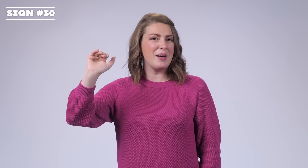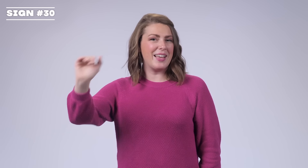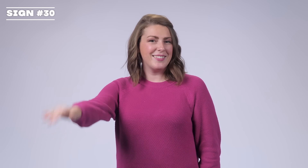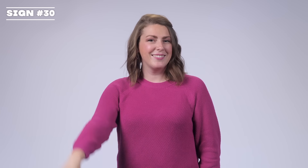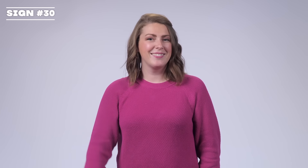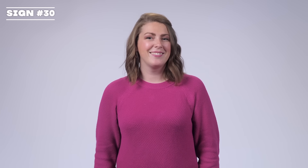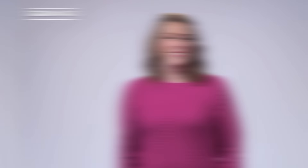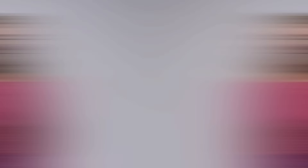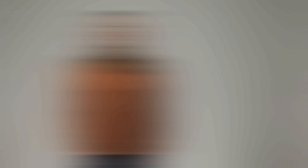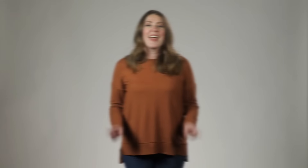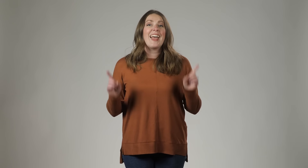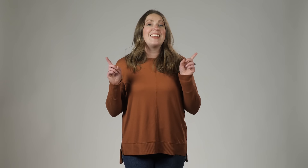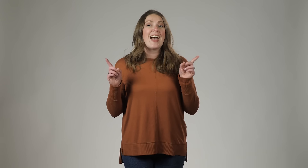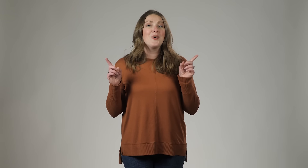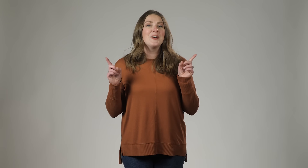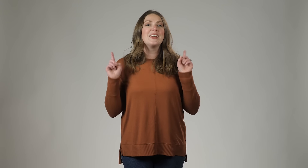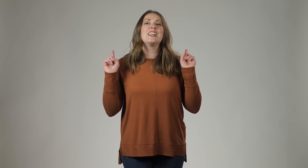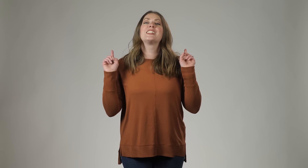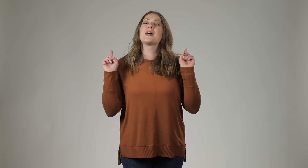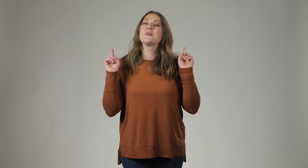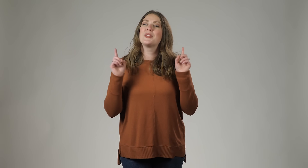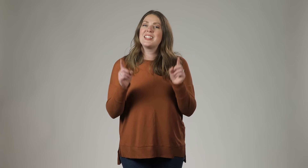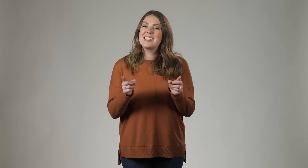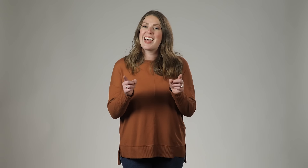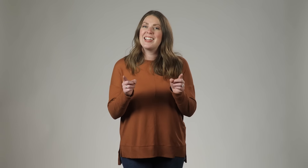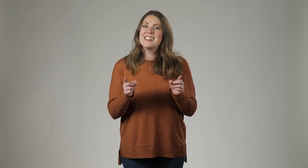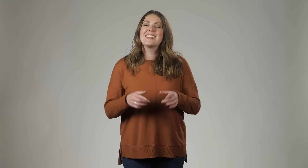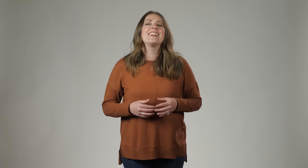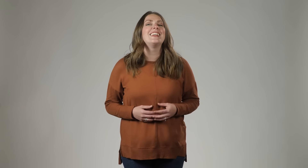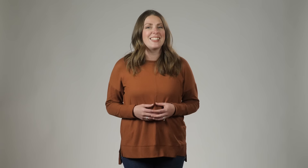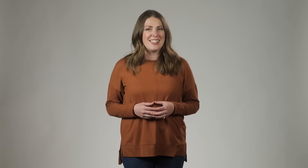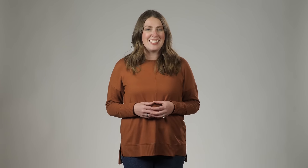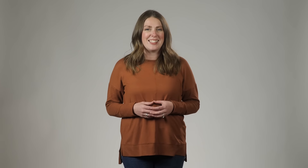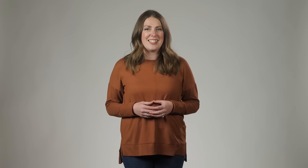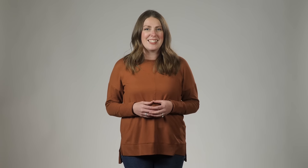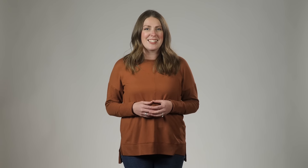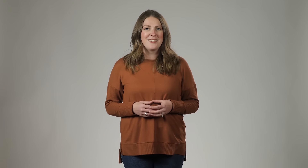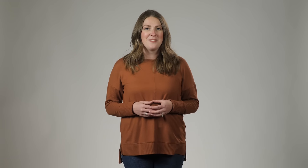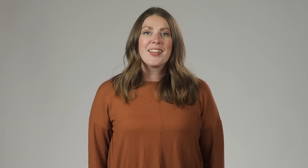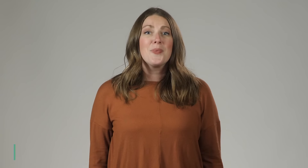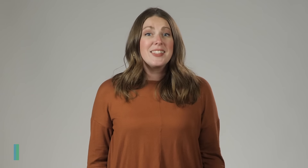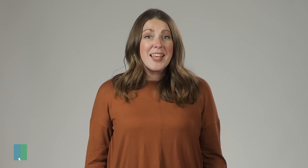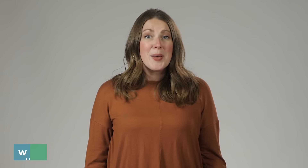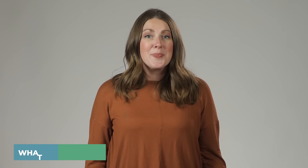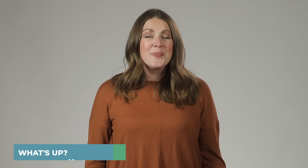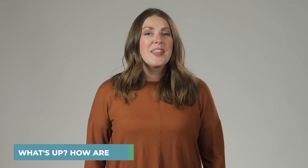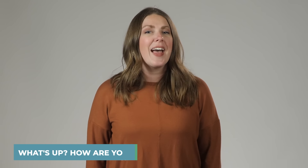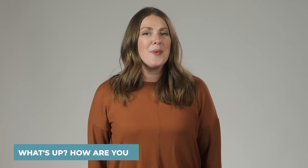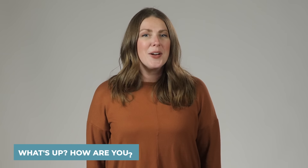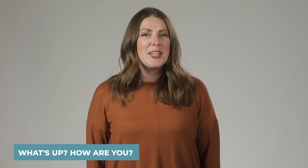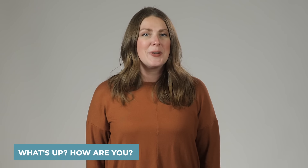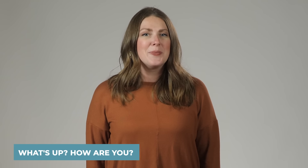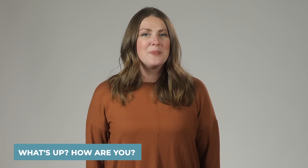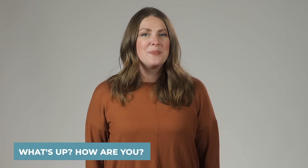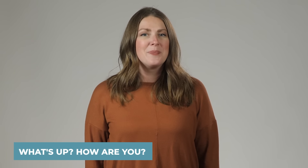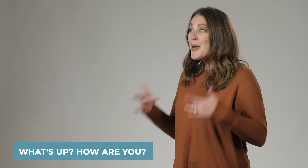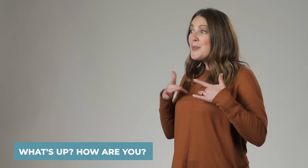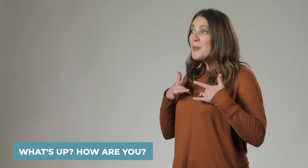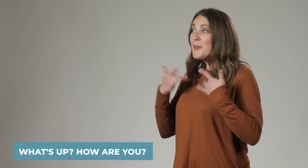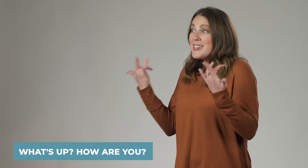Goodbye. And now it's time to put these signs into sentences. What's up? How are you? What's